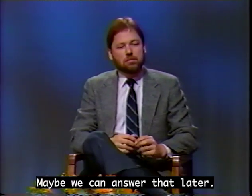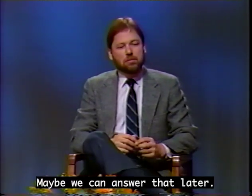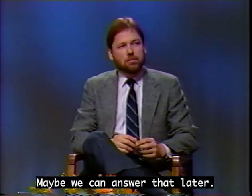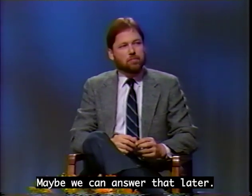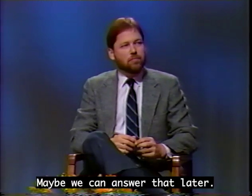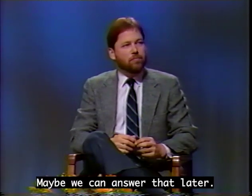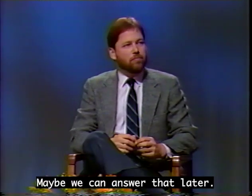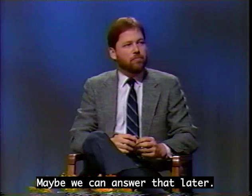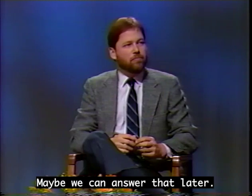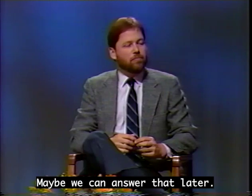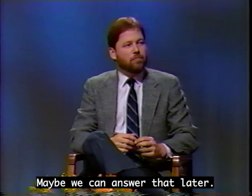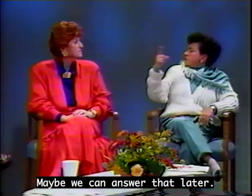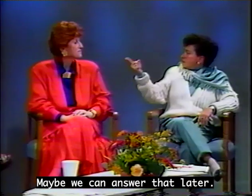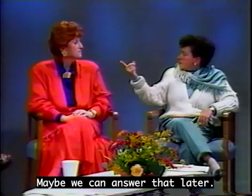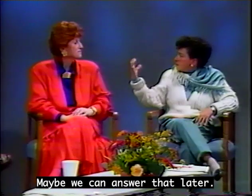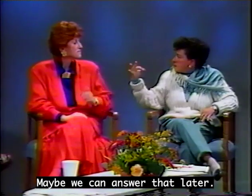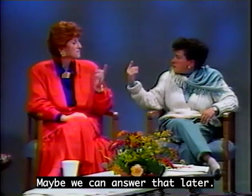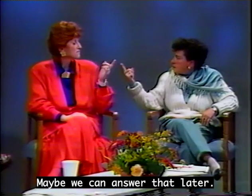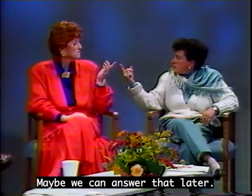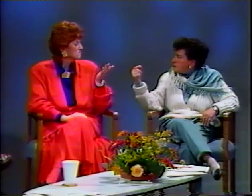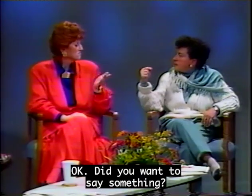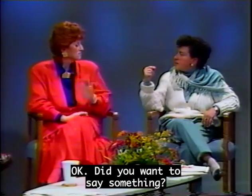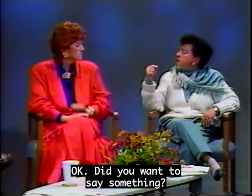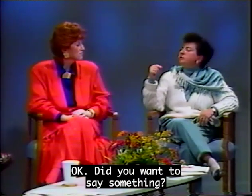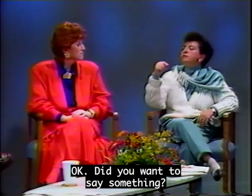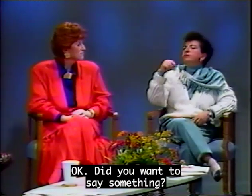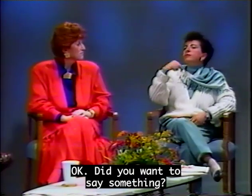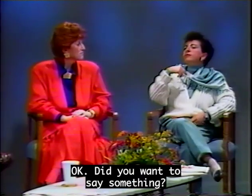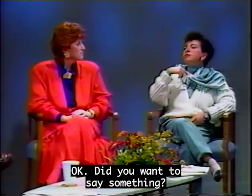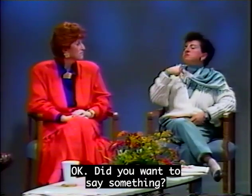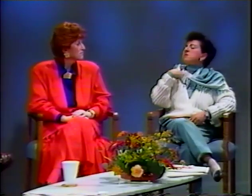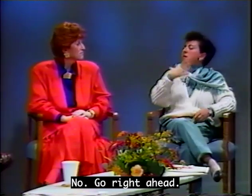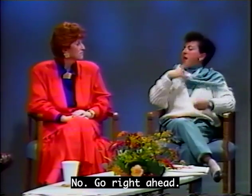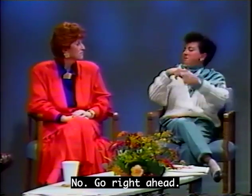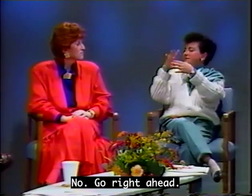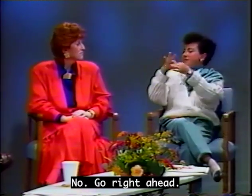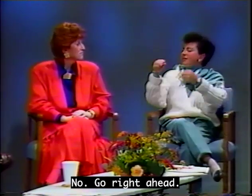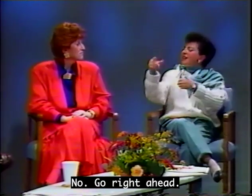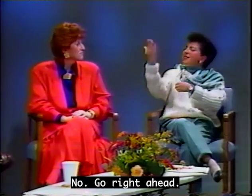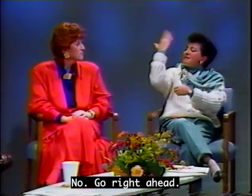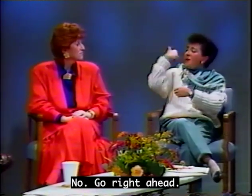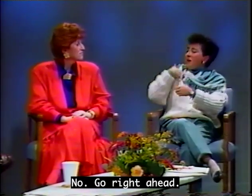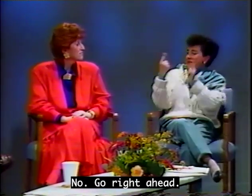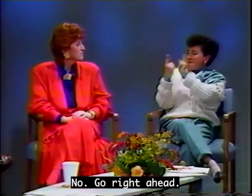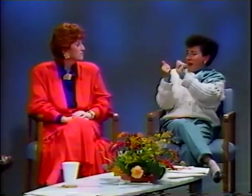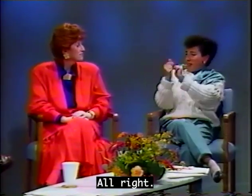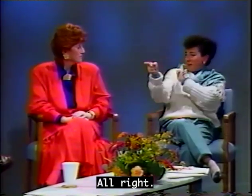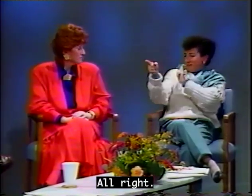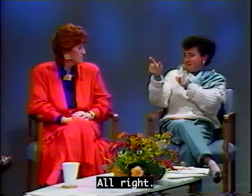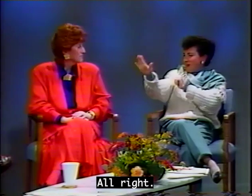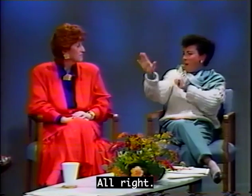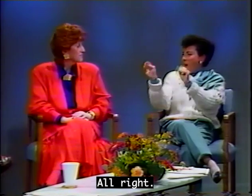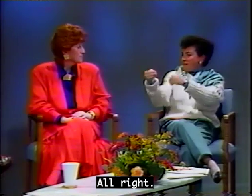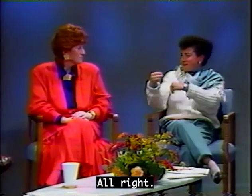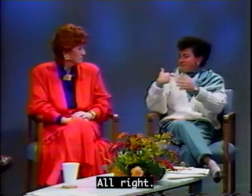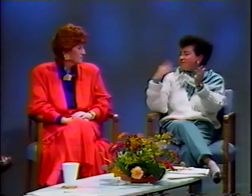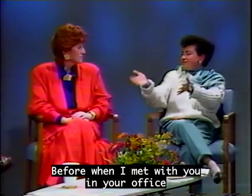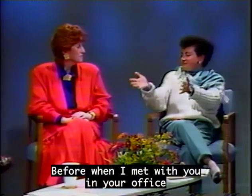population. Maybe we can answer that later. Okay, did you want to say something? No, go ahead. All right. Before, when I